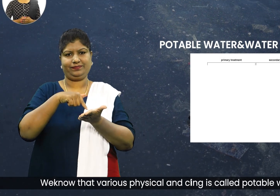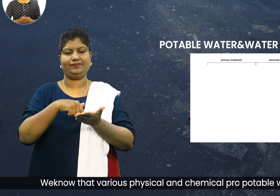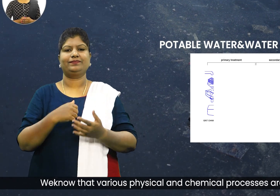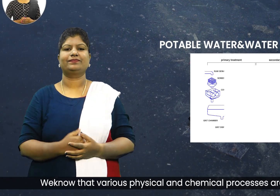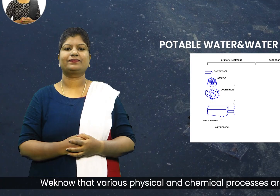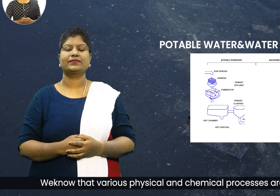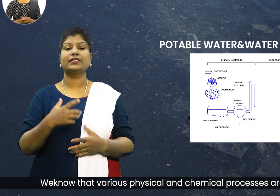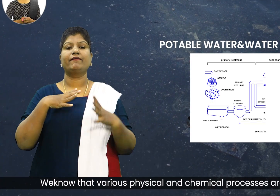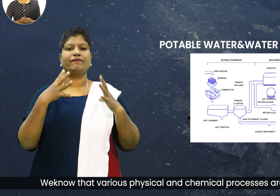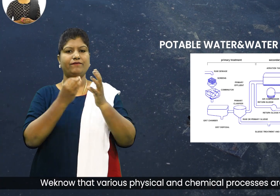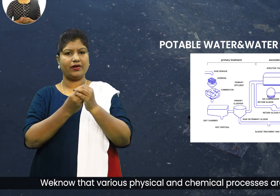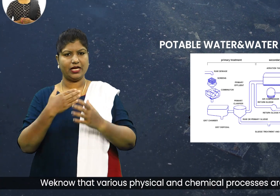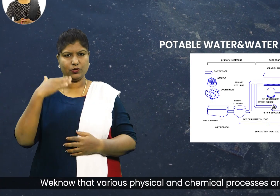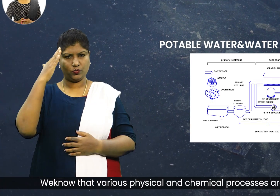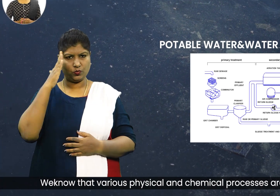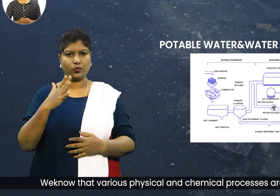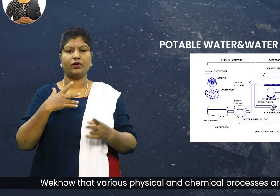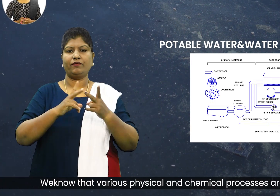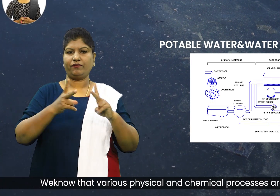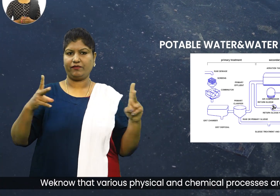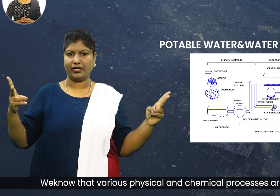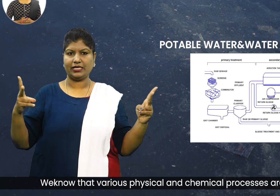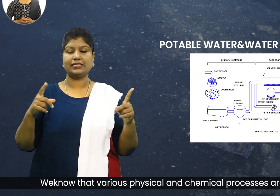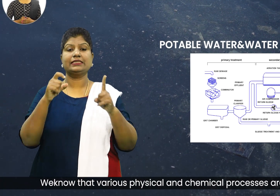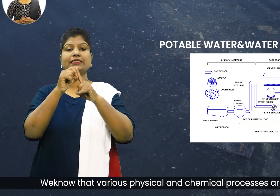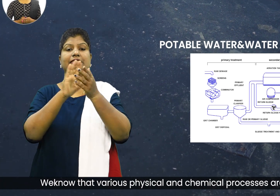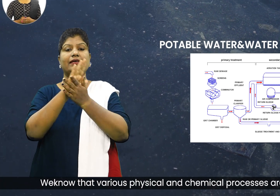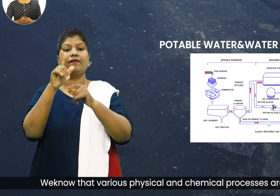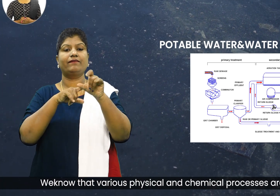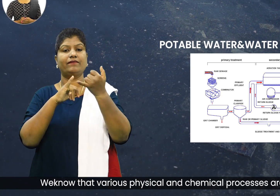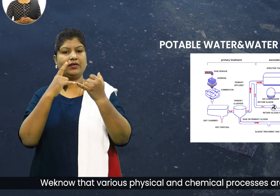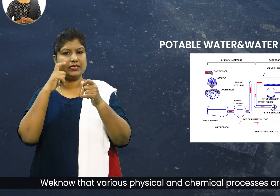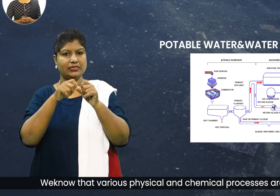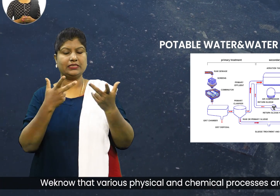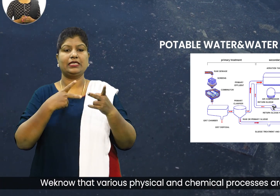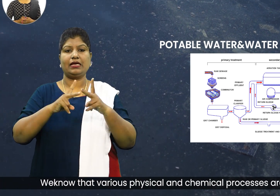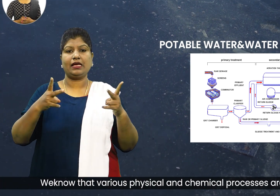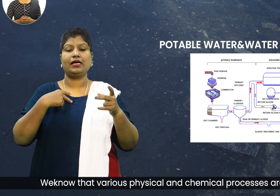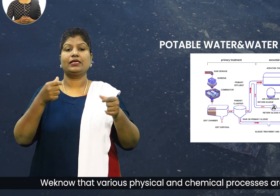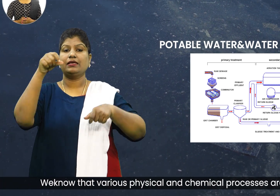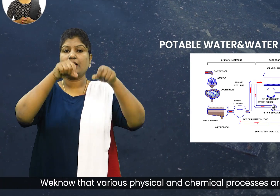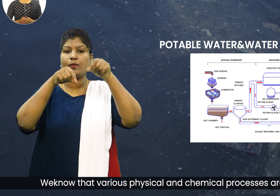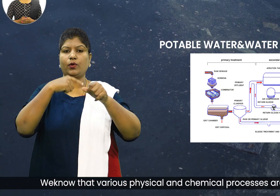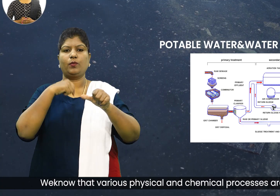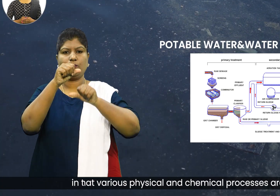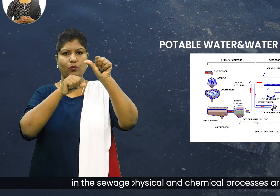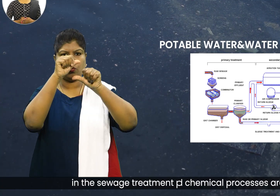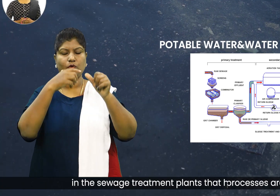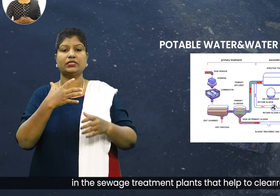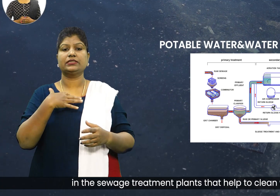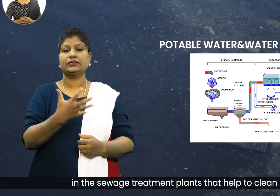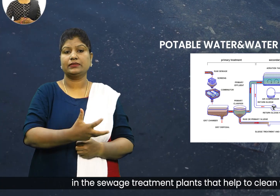We know that various physical and chemical processes are carried out in